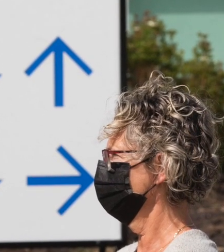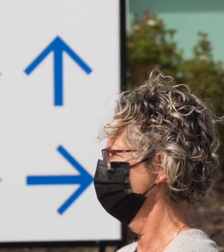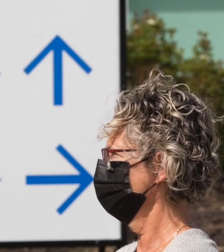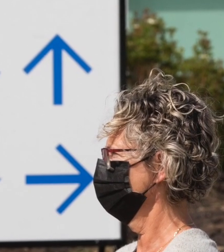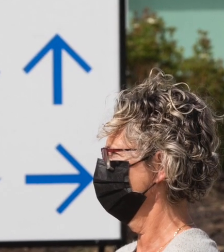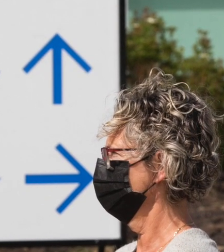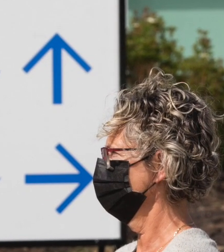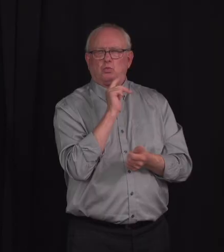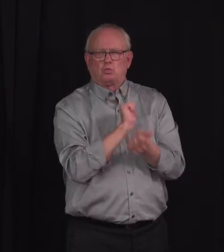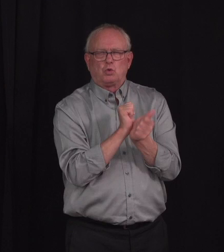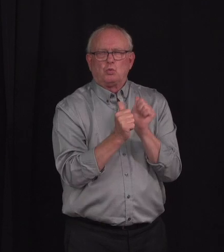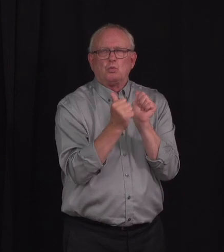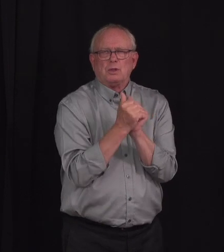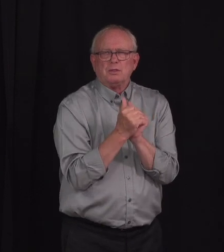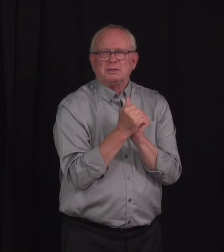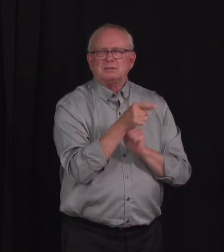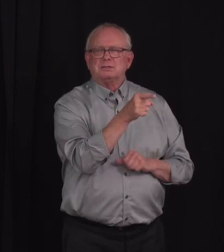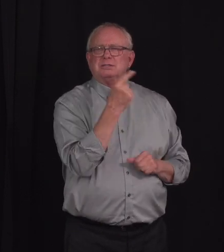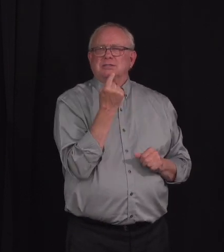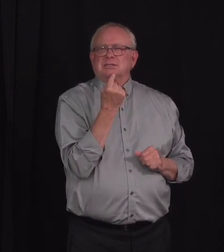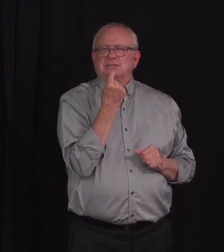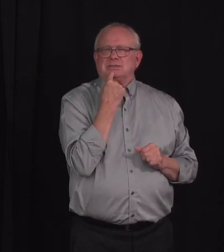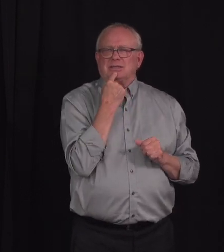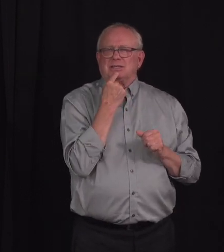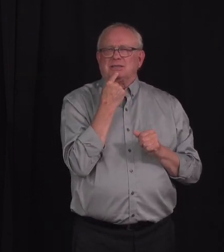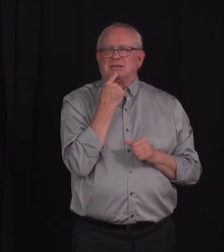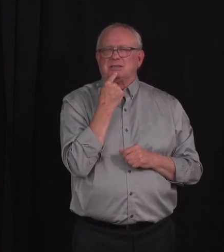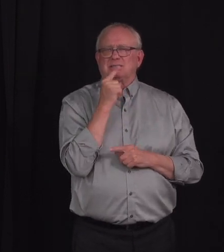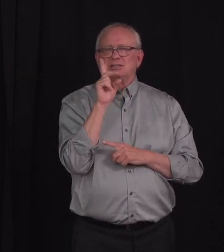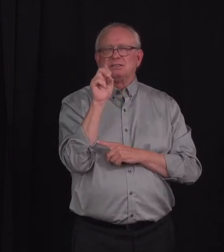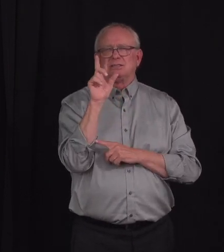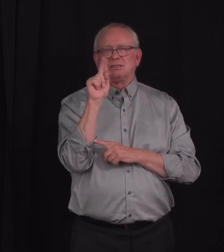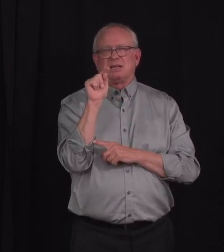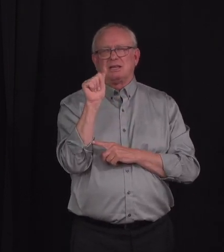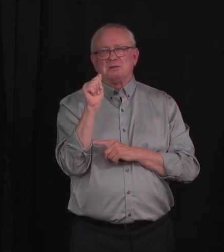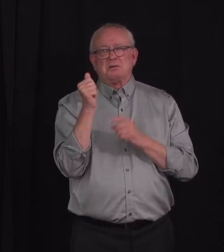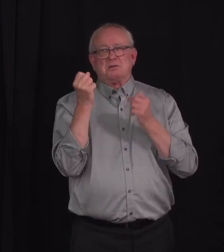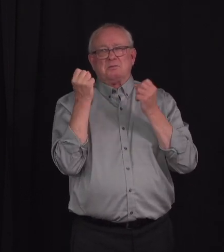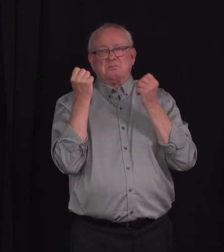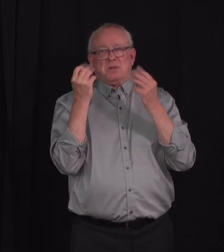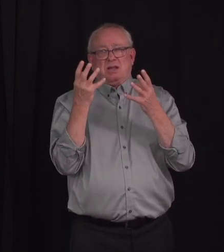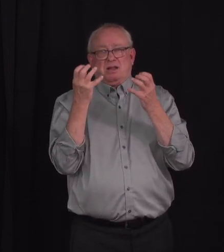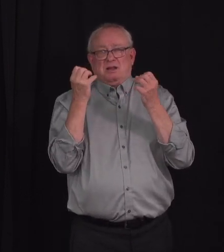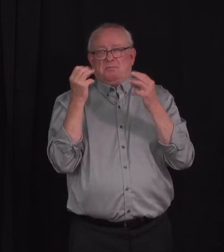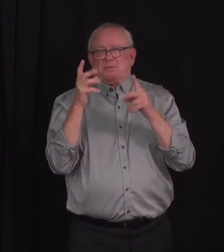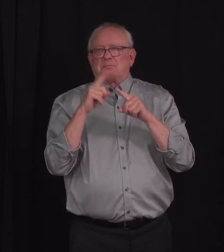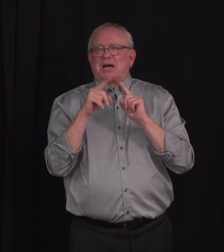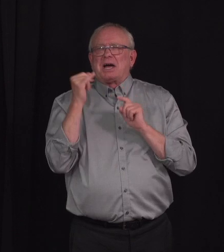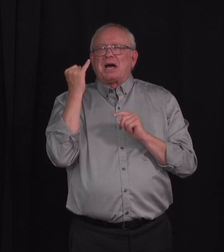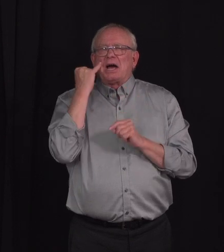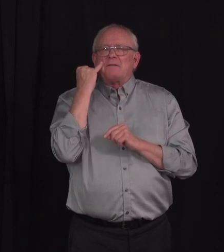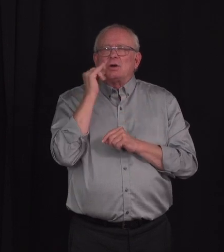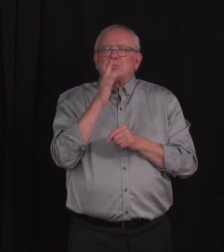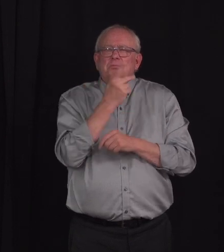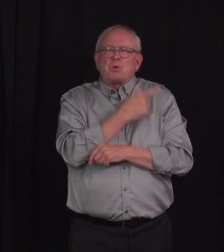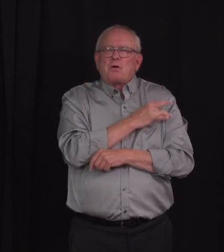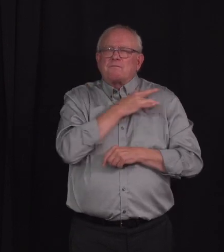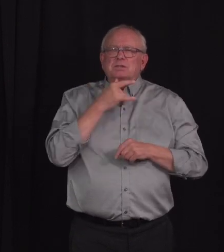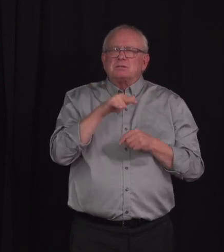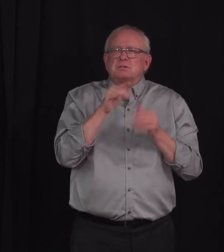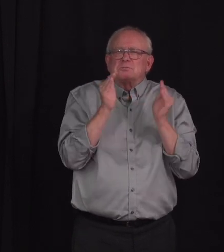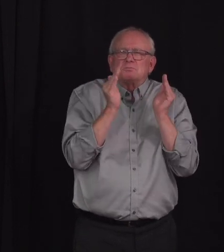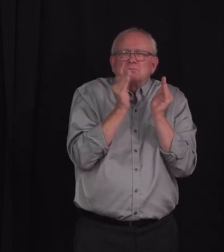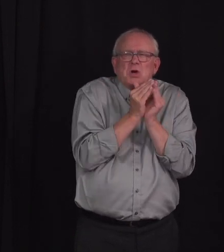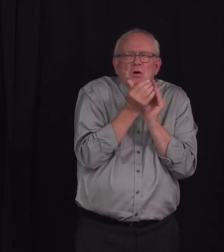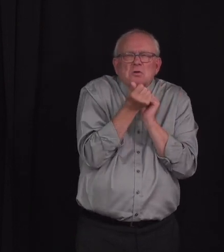seeing mostly the Delta variant, but if you only have, if you're a small province and you only have a few cases, then